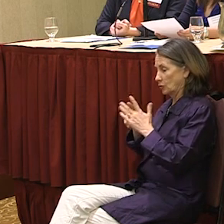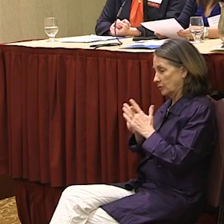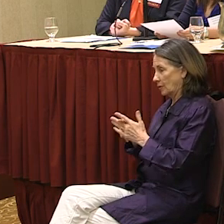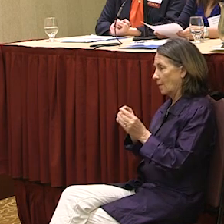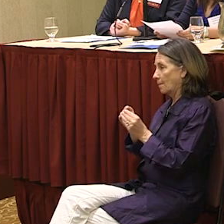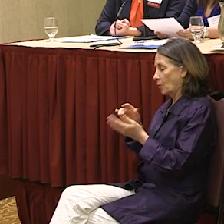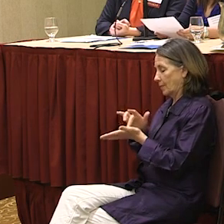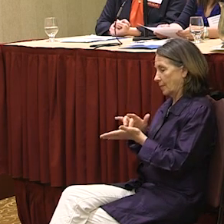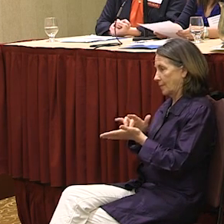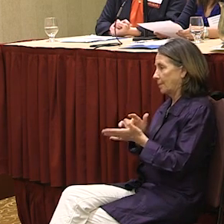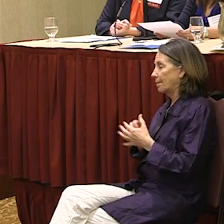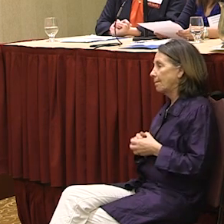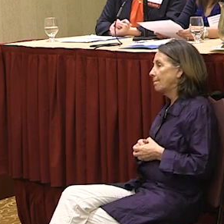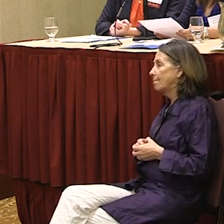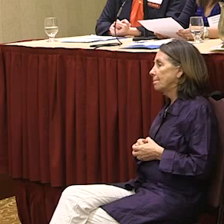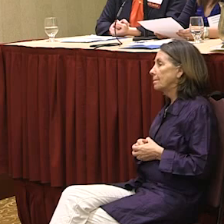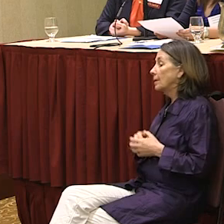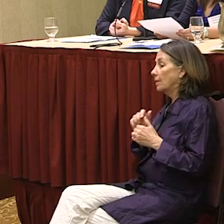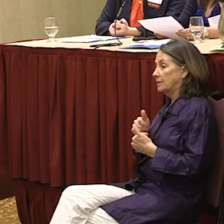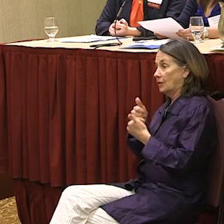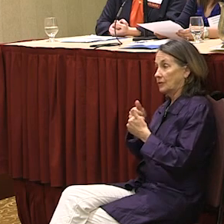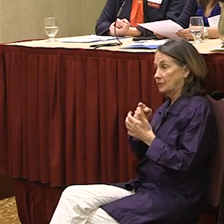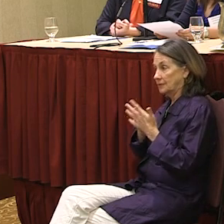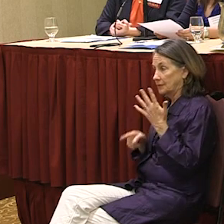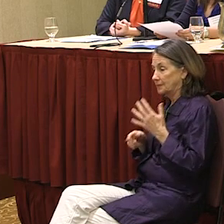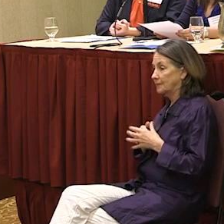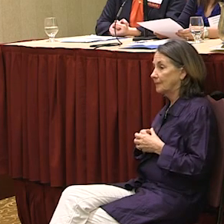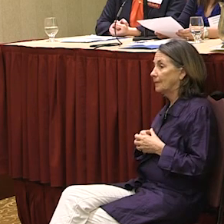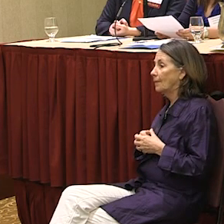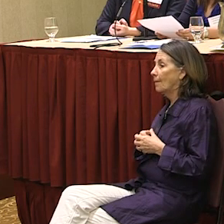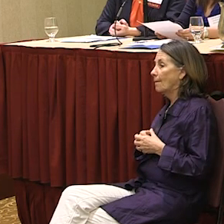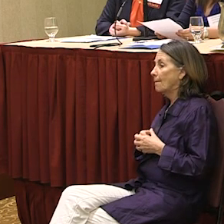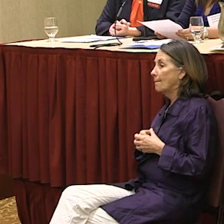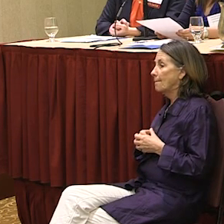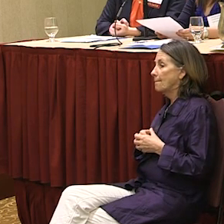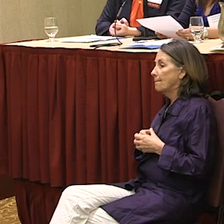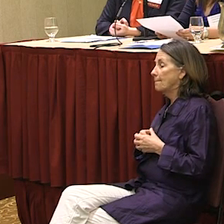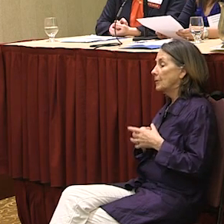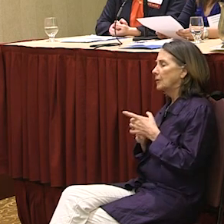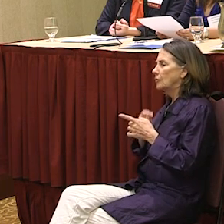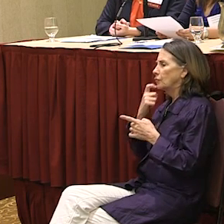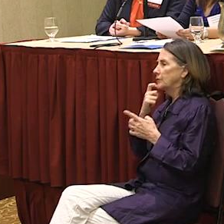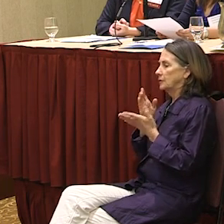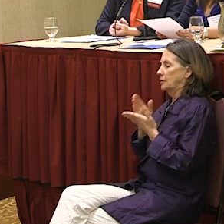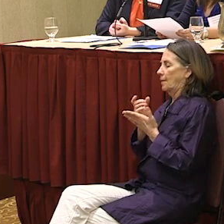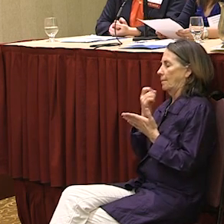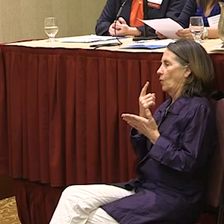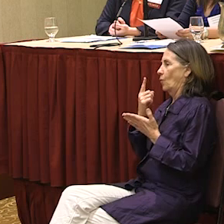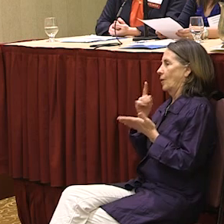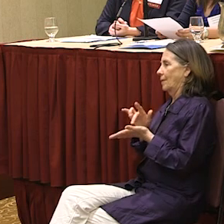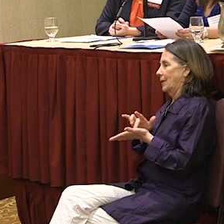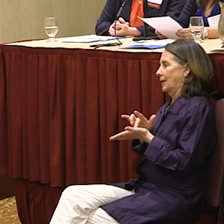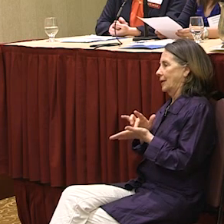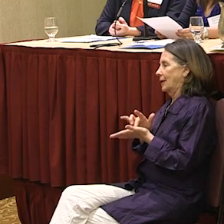more psych meds. Some of the challenges we've encountered thus far with this case is that Jenny recently stopped taking one of her psych